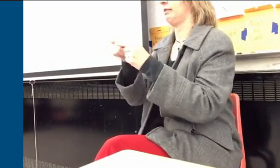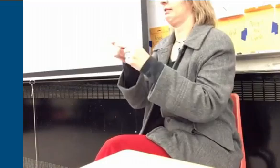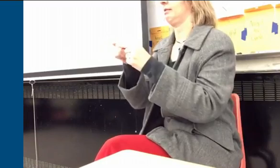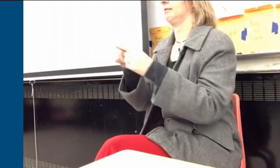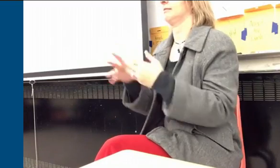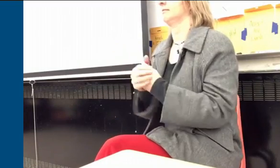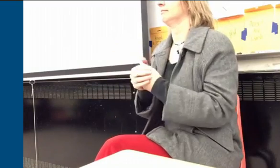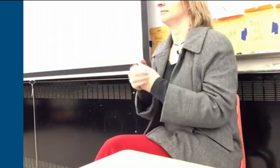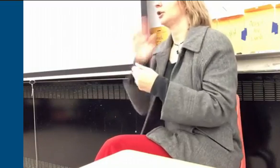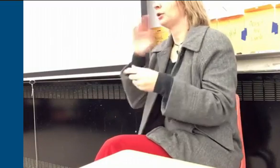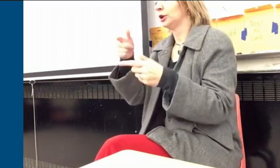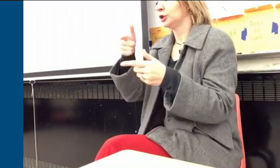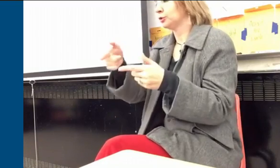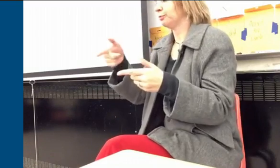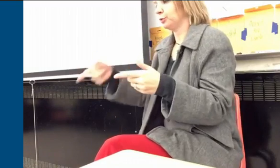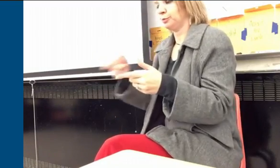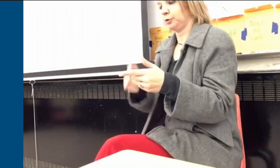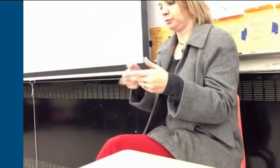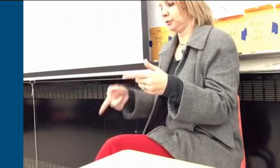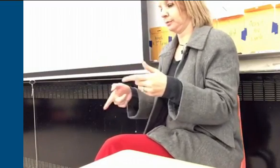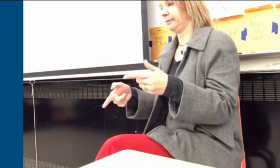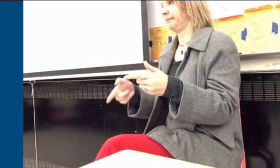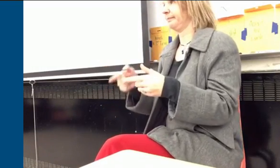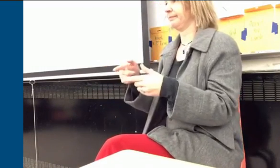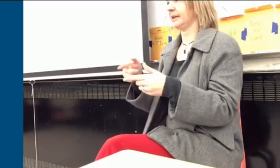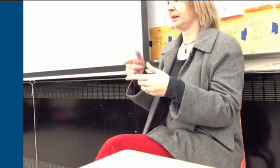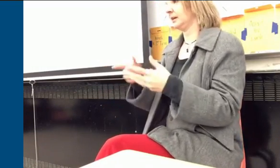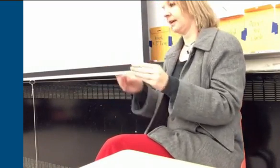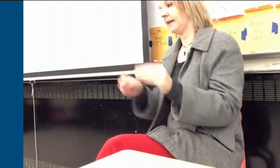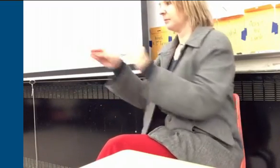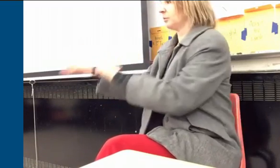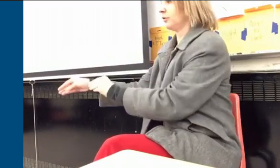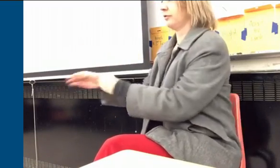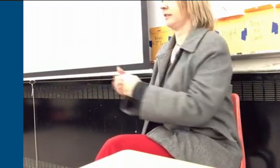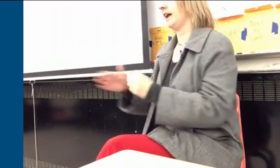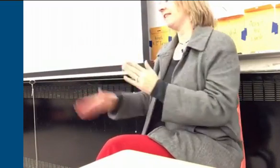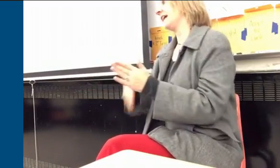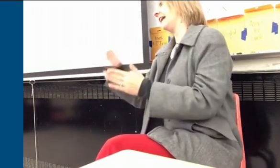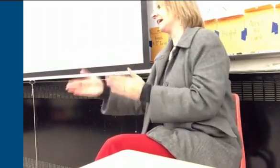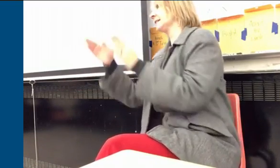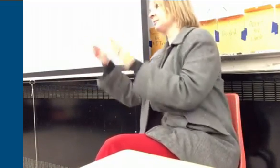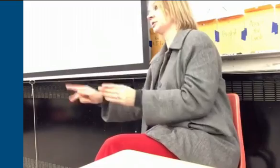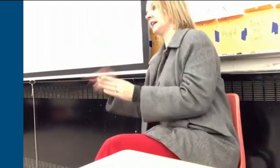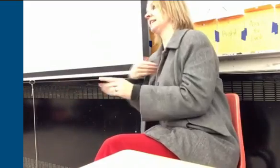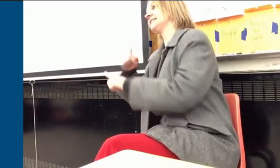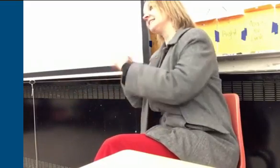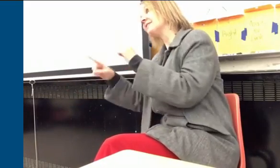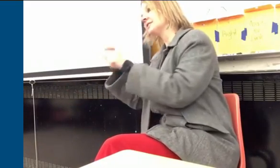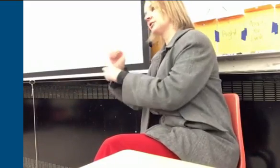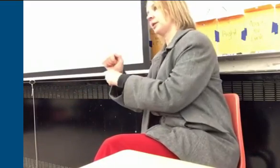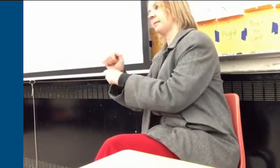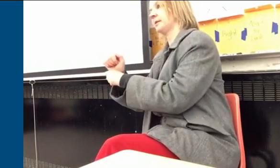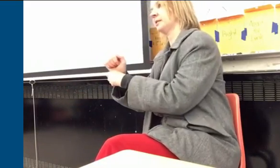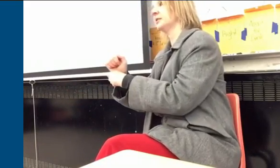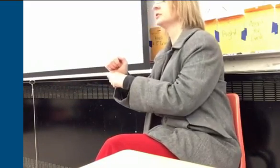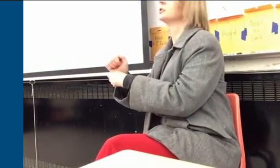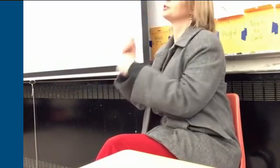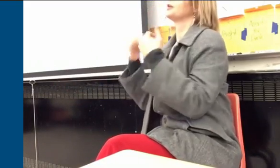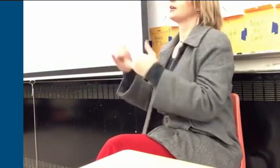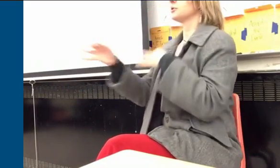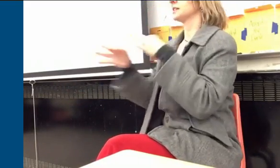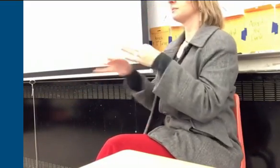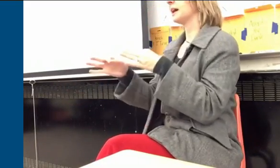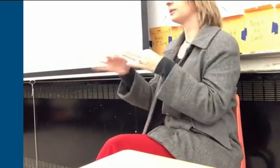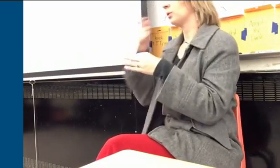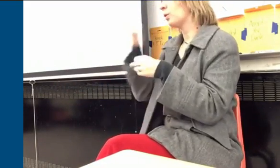go, zoom, zoom, zoom, put in all the bolts, move it on to the next person. So to further explain this, we're going to watch a